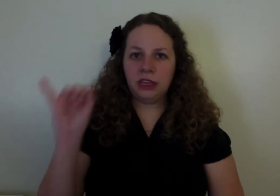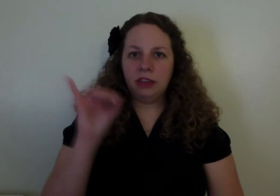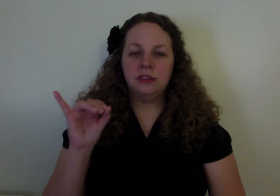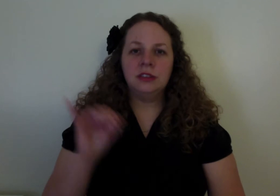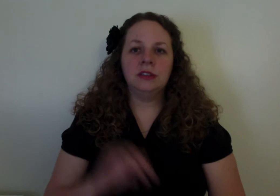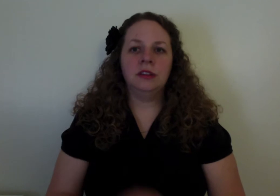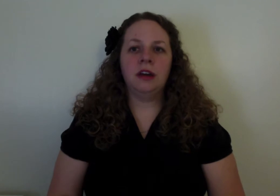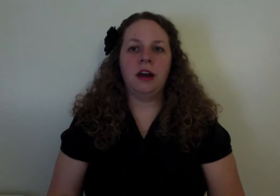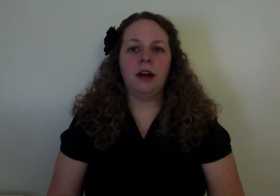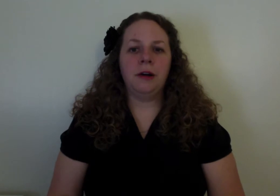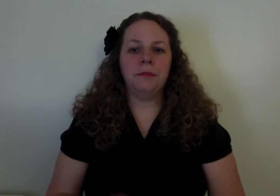Oakland,